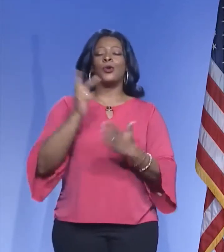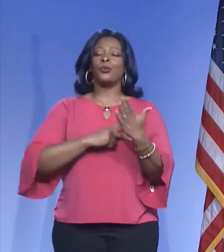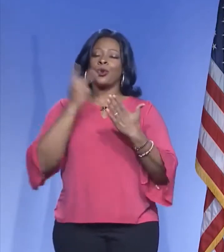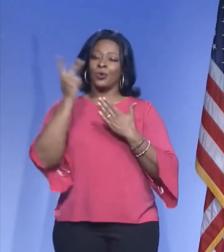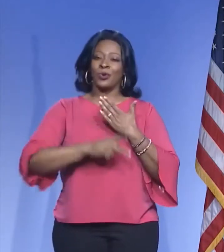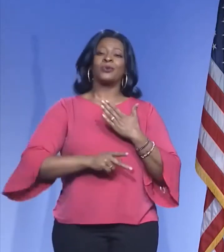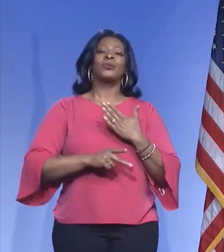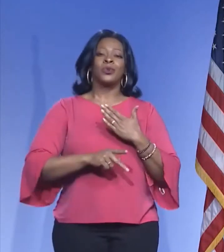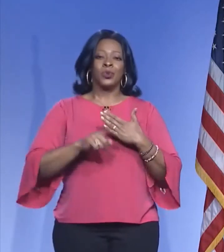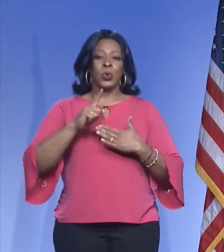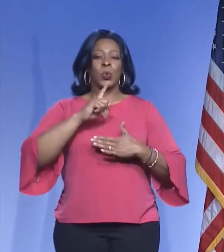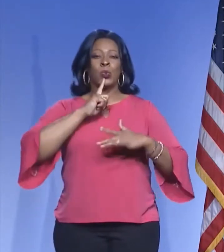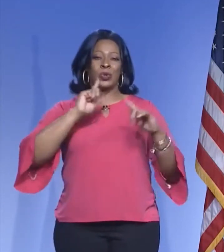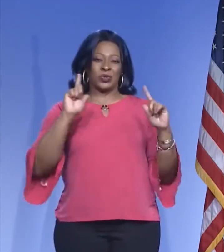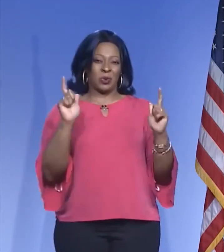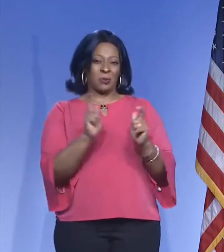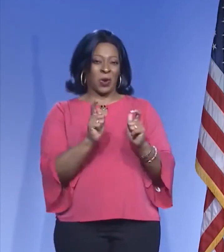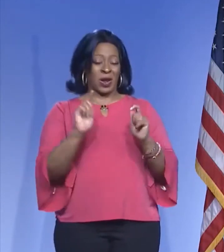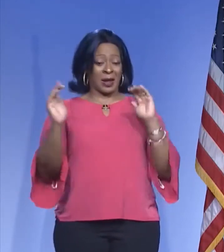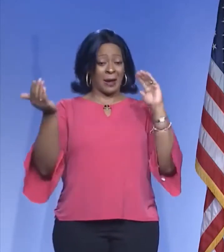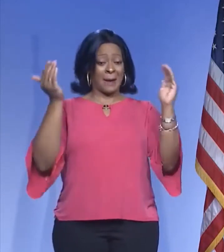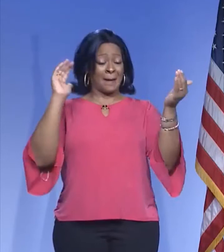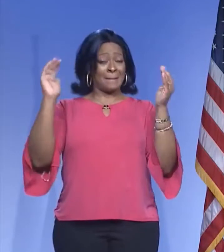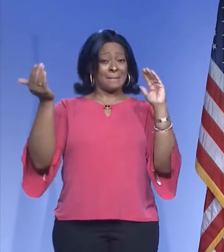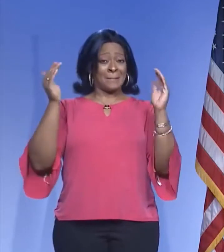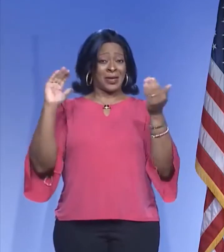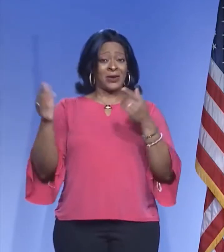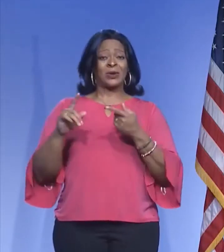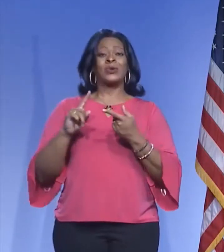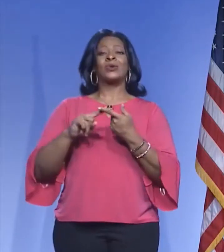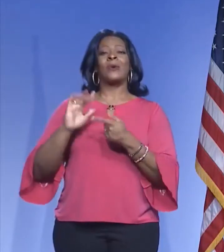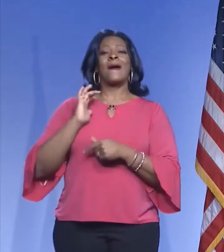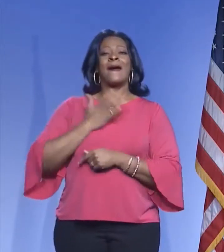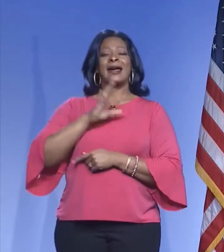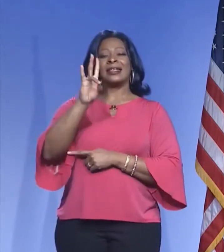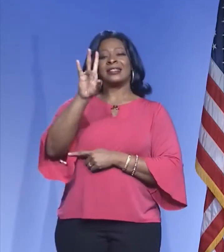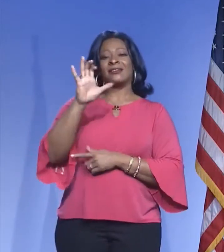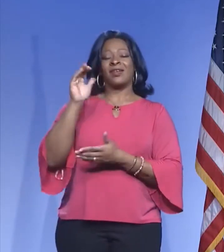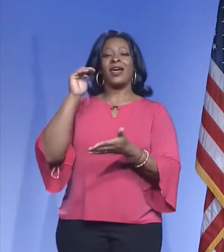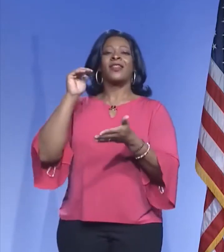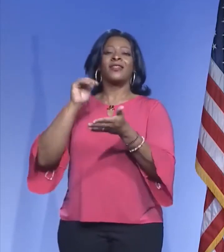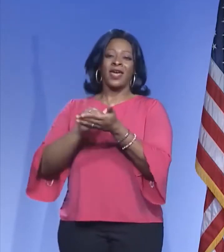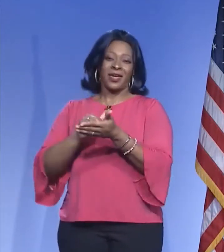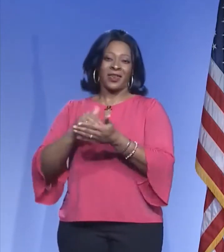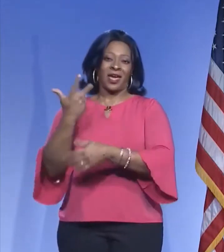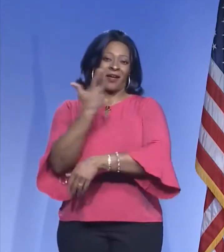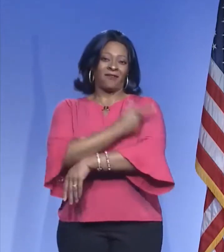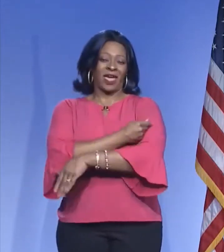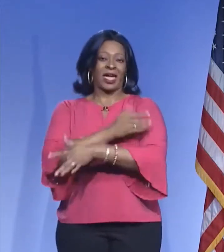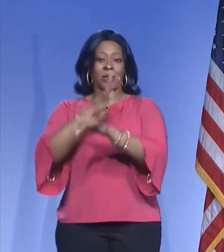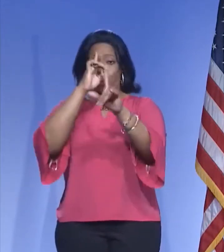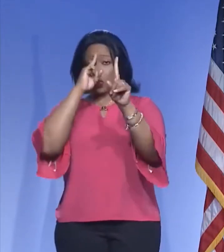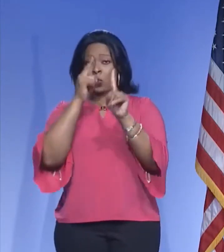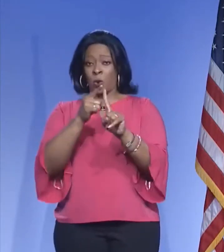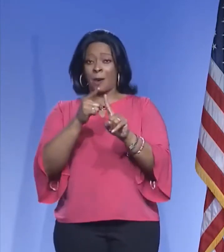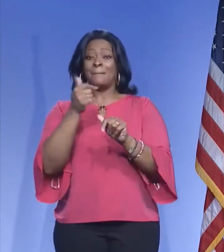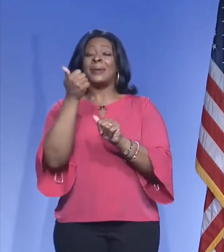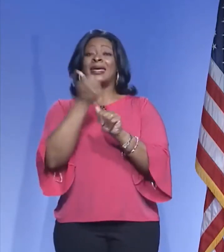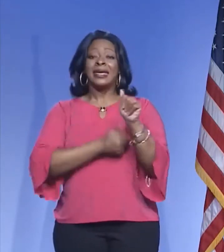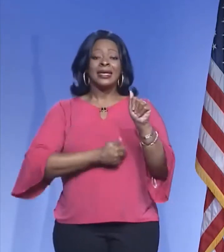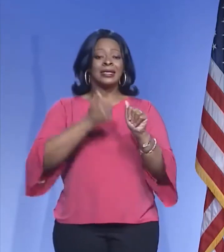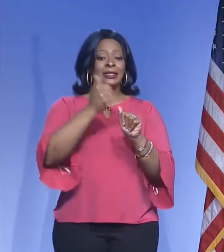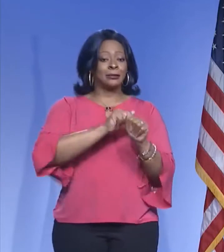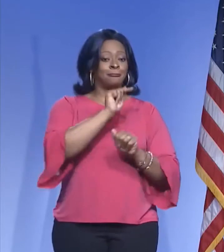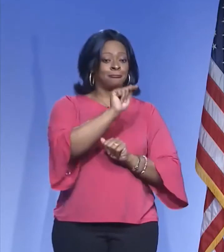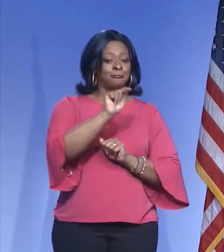is relatively small when juxtaposed against our 700,000 vaccination goal. But each one of